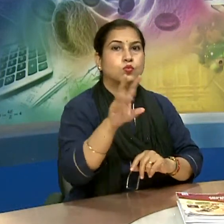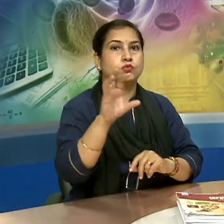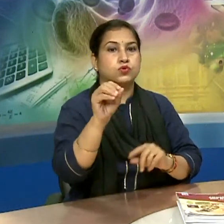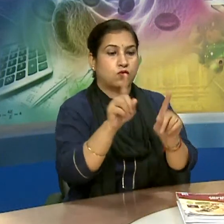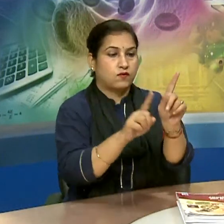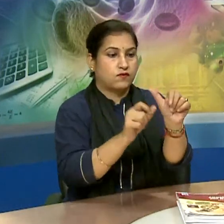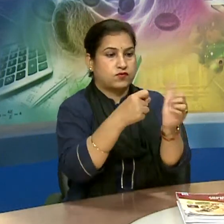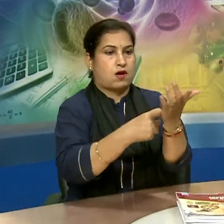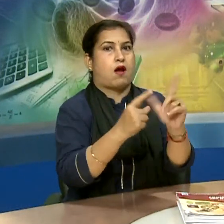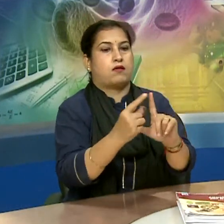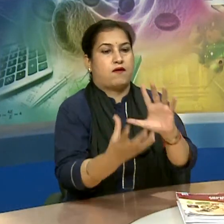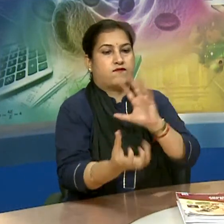yards.